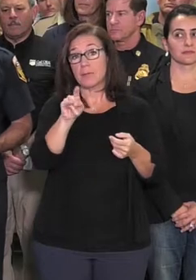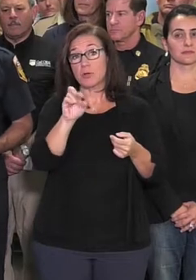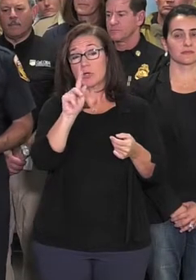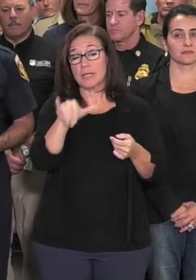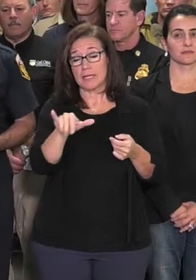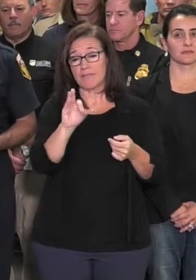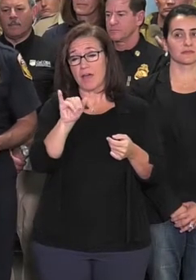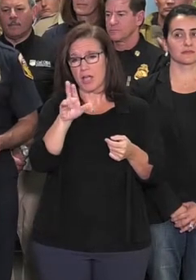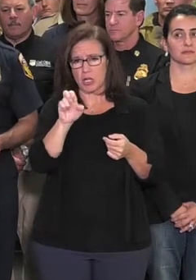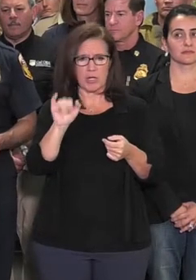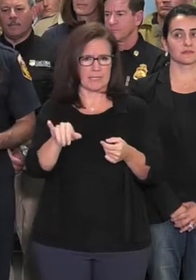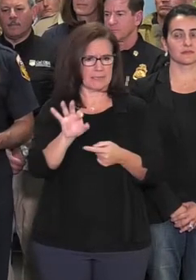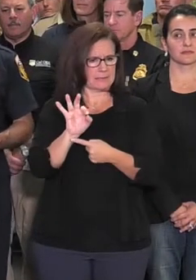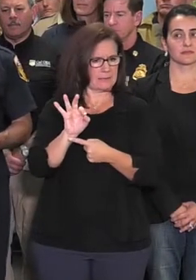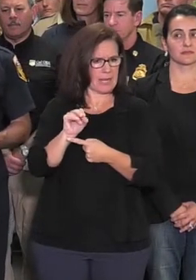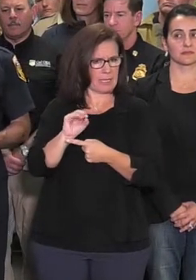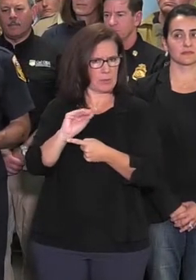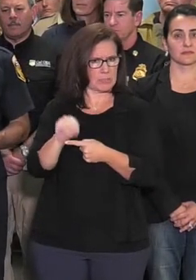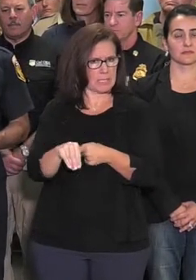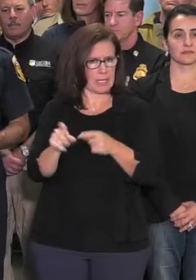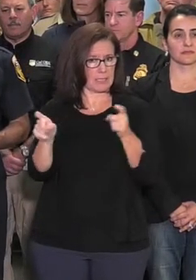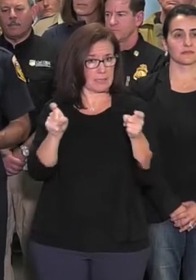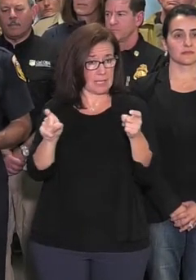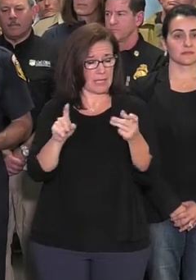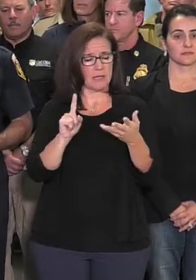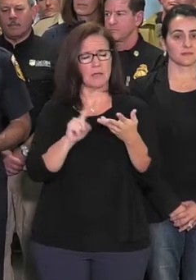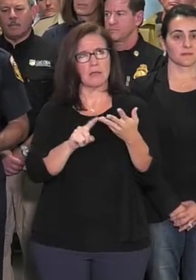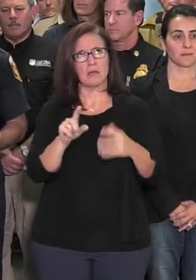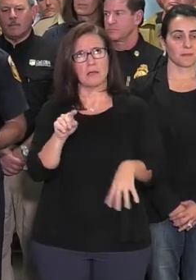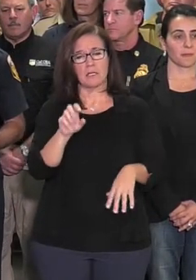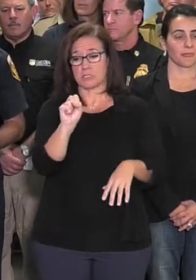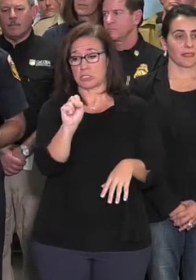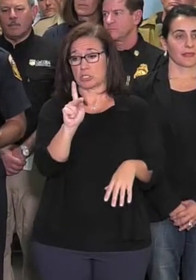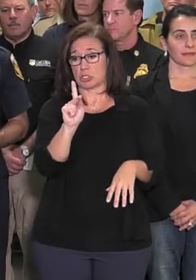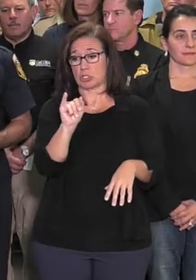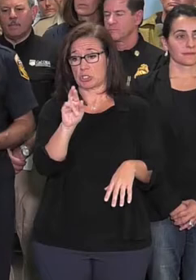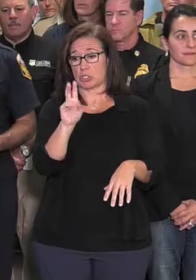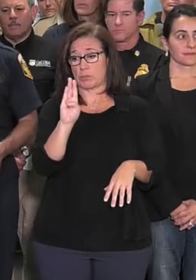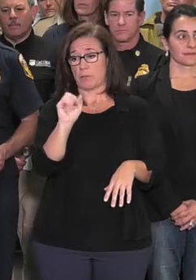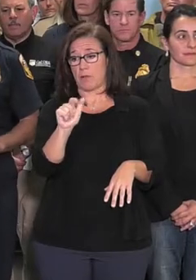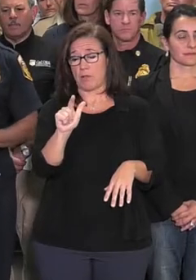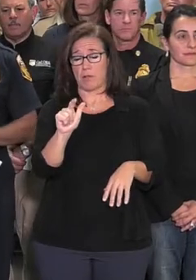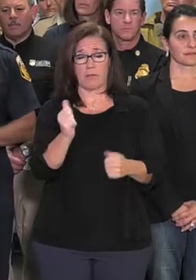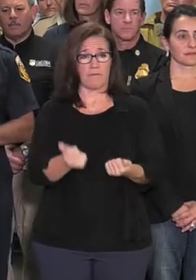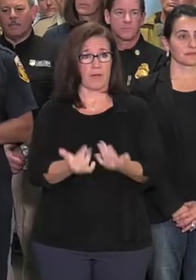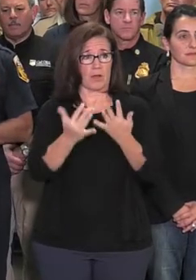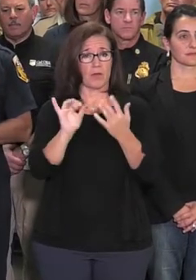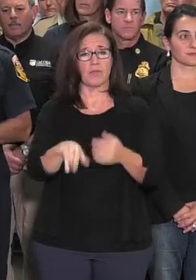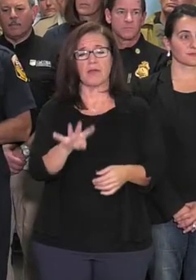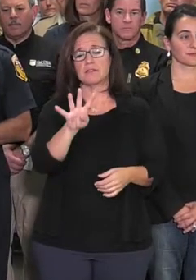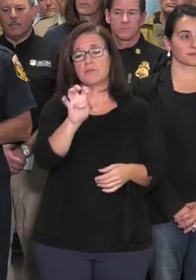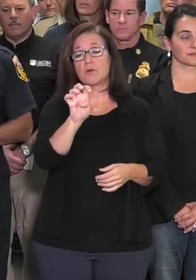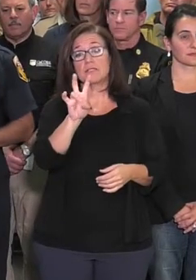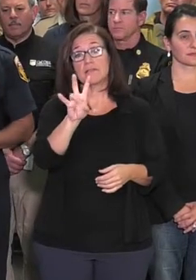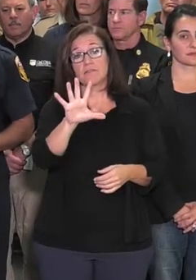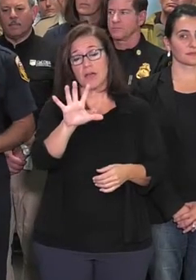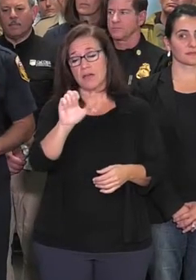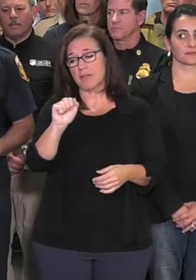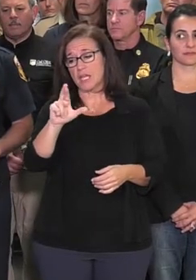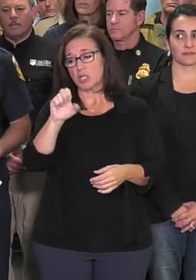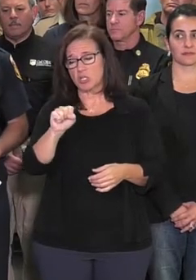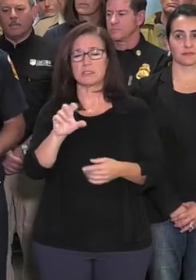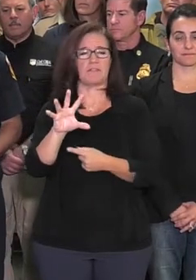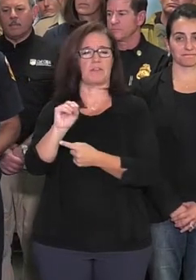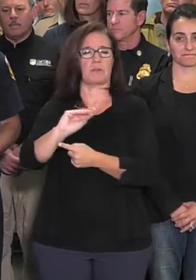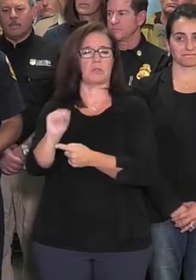contained. And the Skirball Fire in Los Angeles, in the city of Los Angeles near Brentwood, is 475 acres and